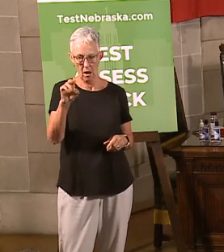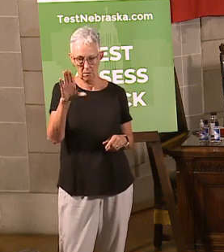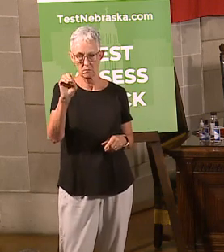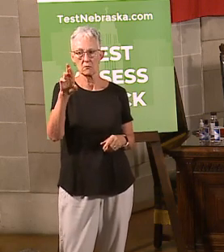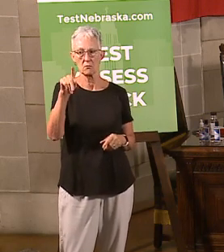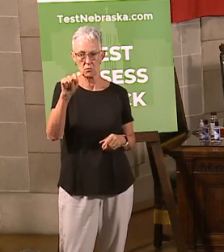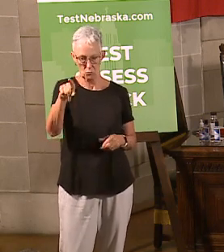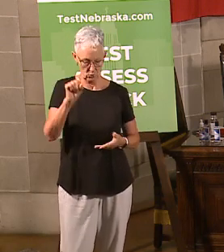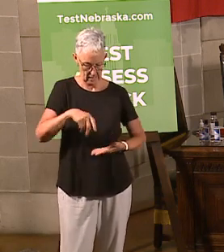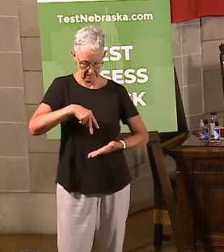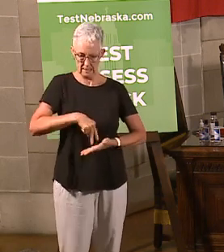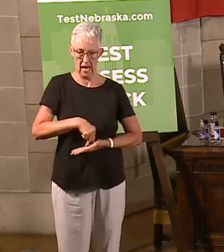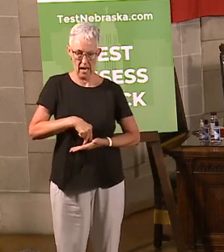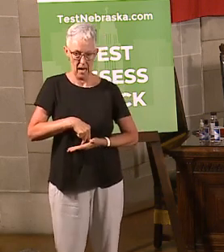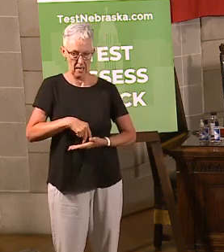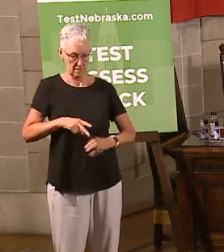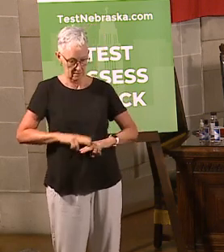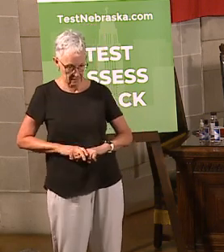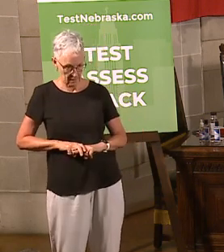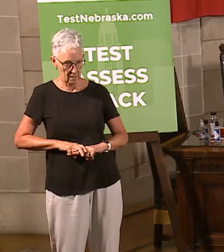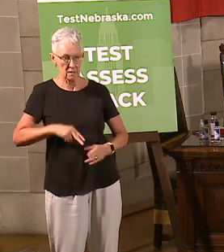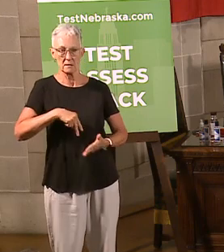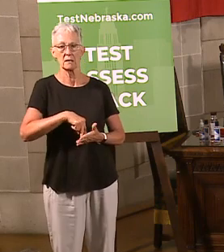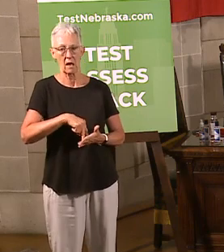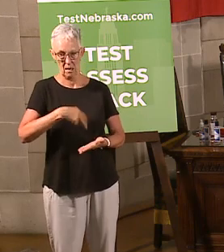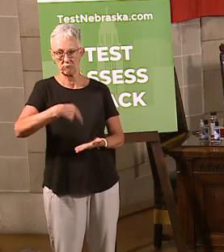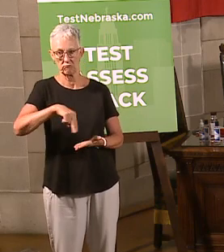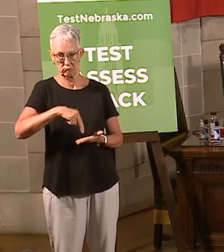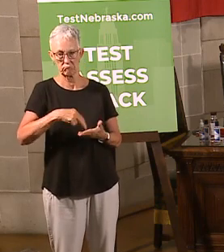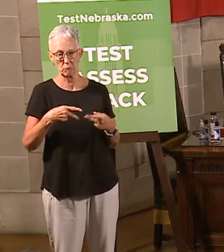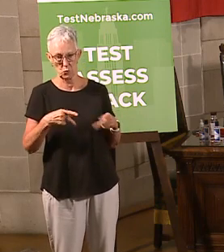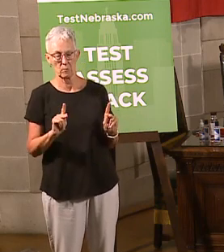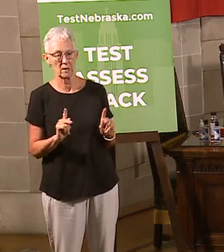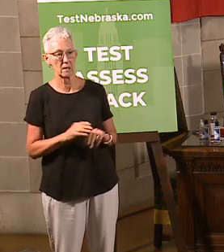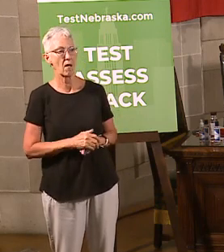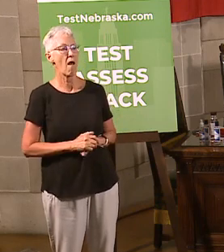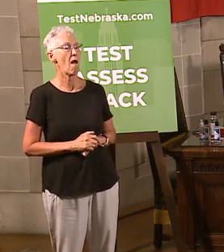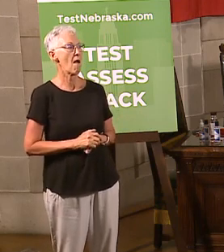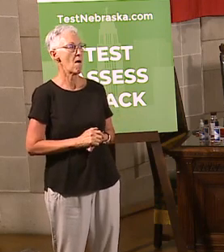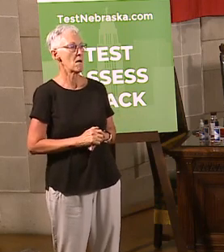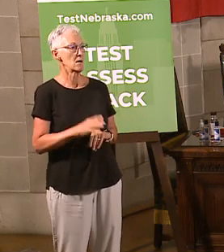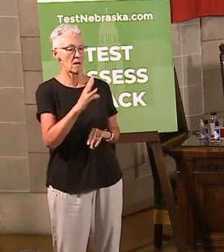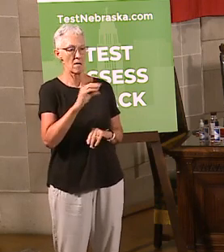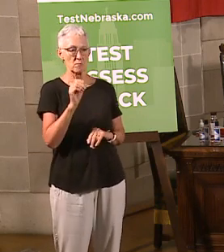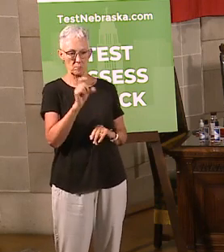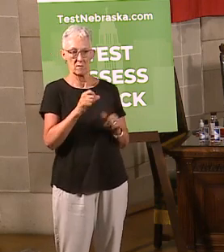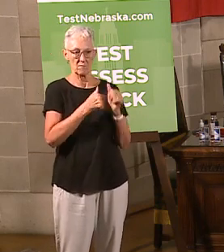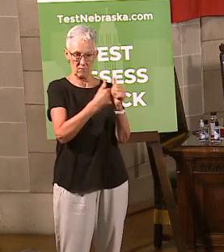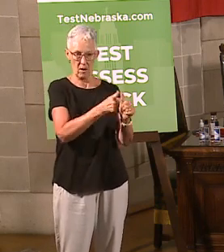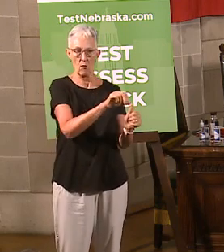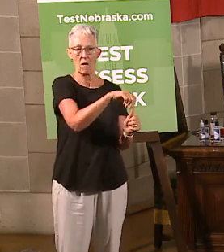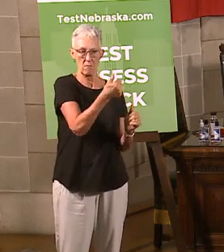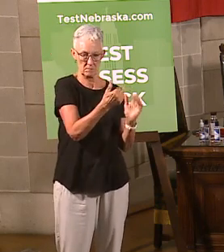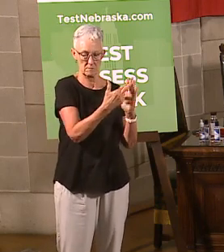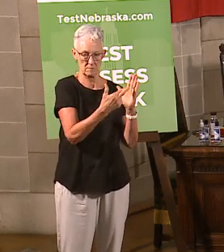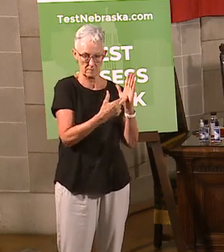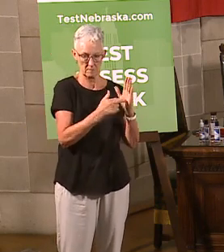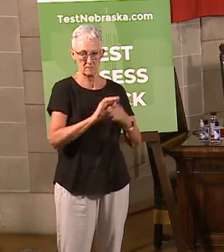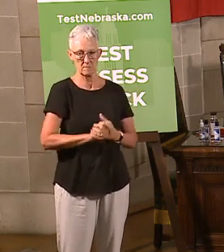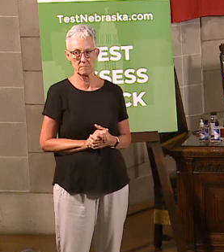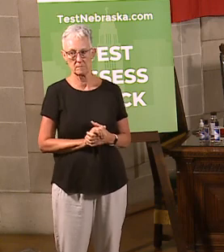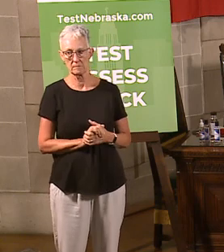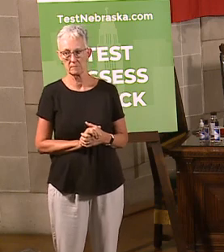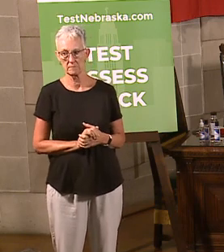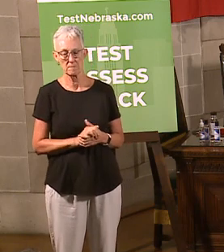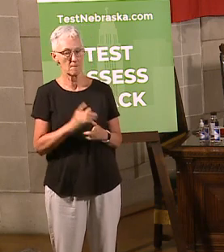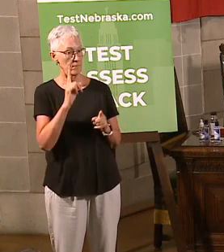do it. Dance recitals will be permitted, but again, must be following the other gathering requirements. Plans for reopening,